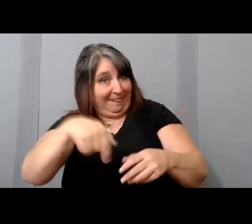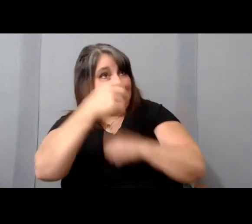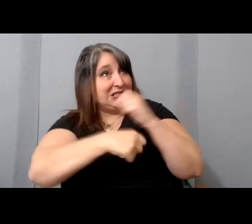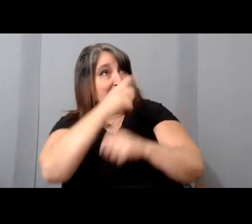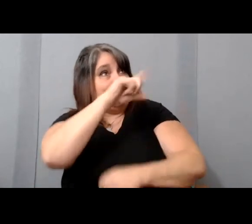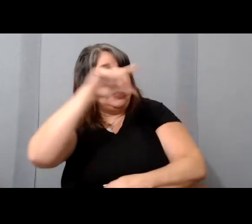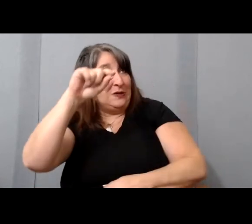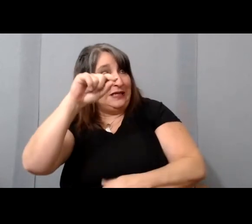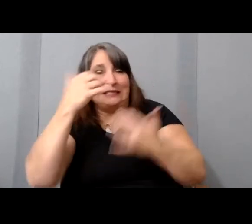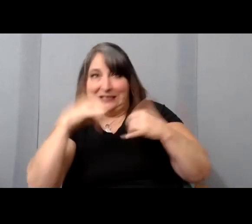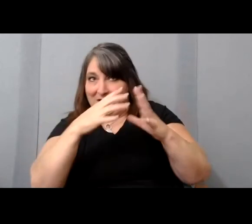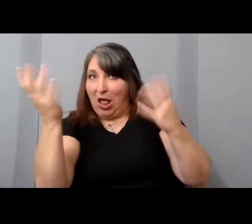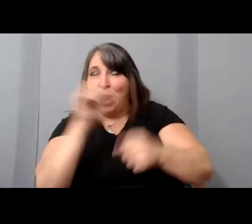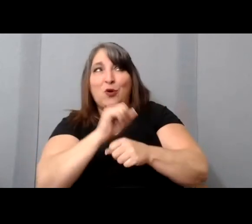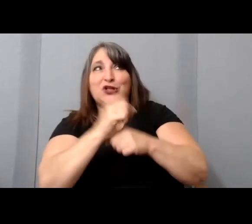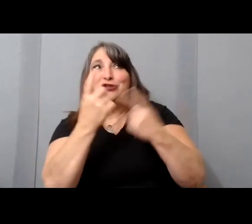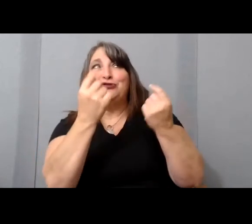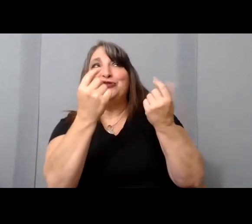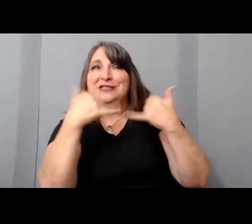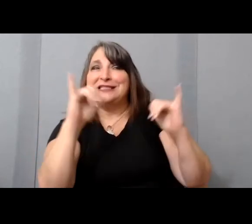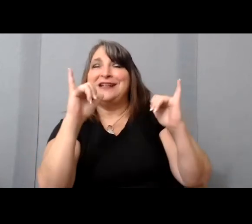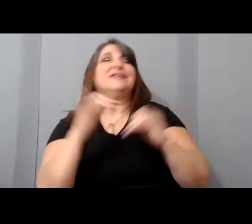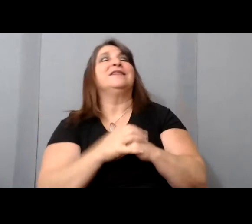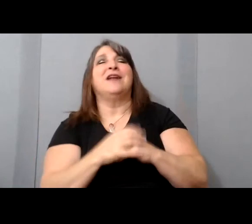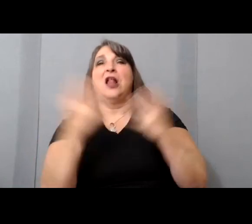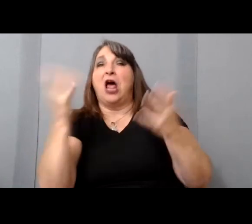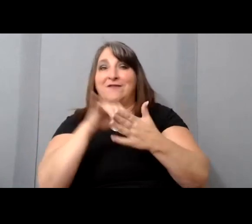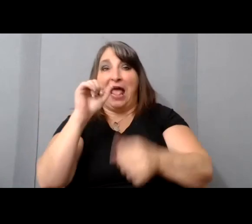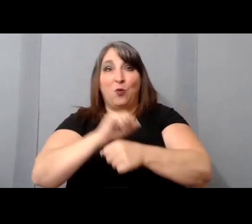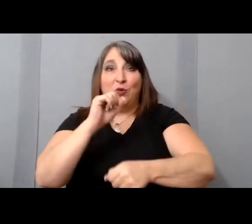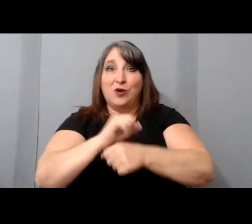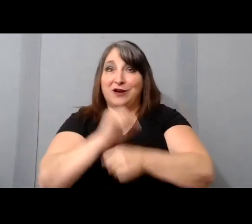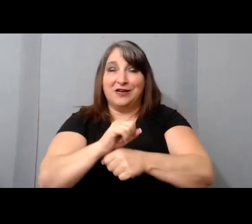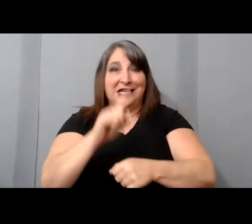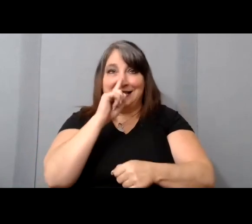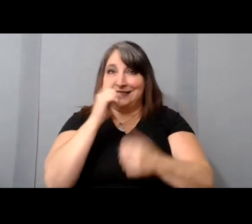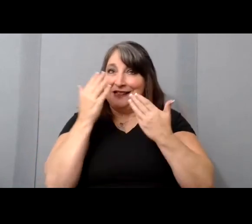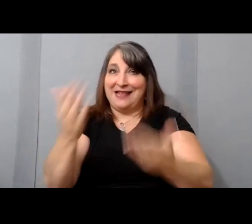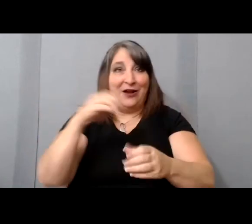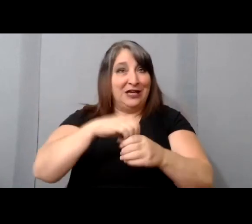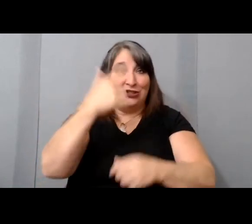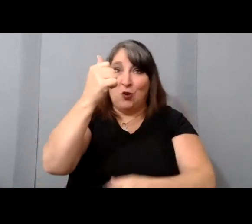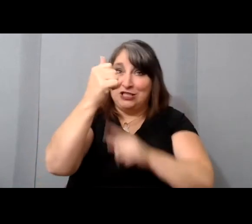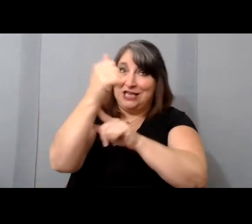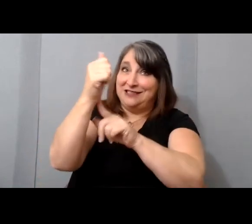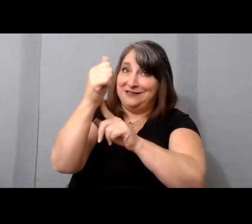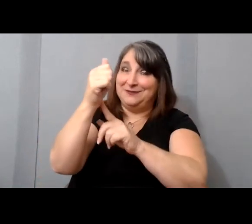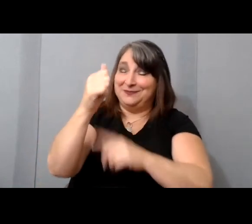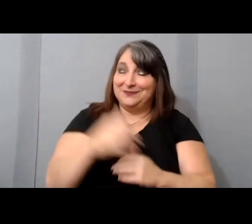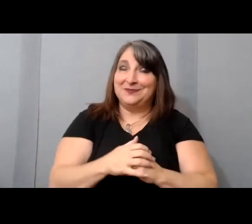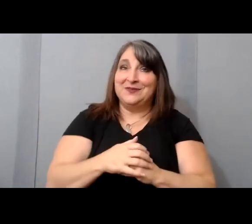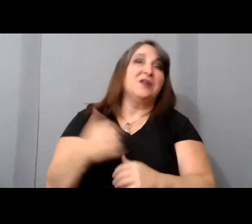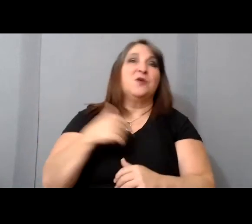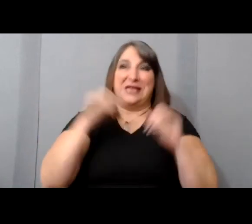some great work to be done. Obviously, a lot of that work is right there in Georgia. We got the opportunity to